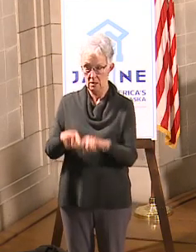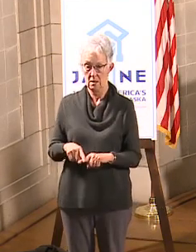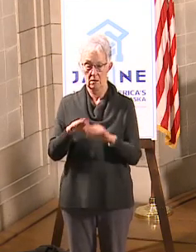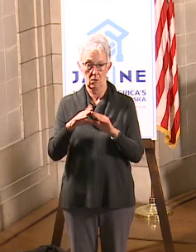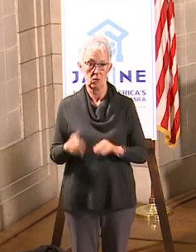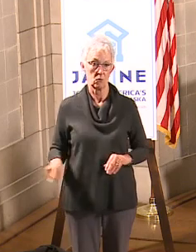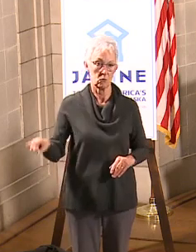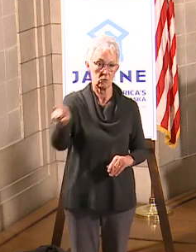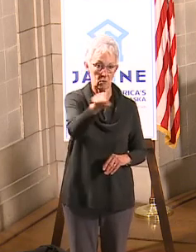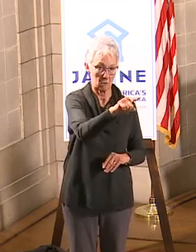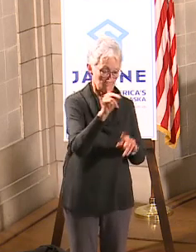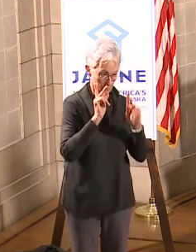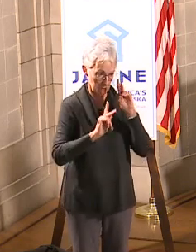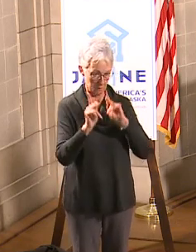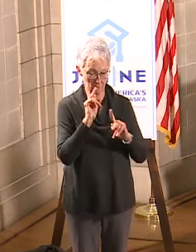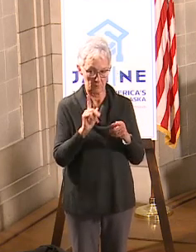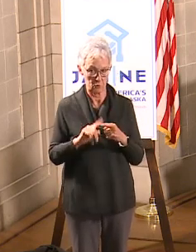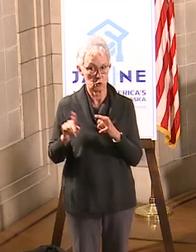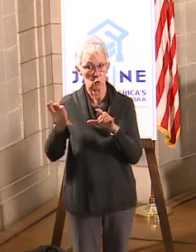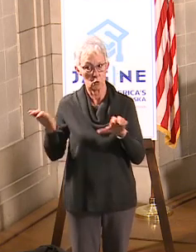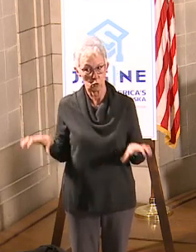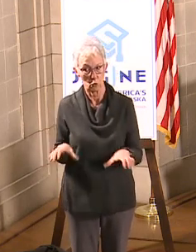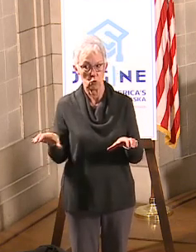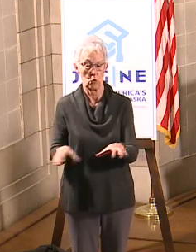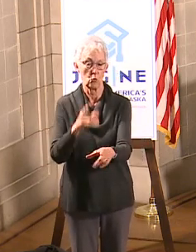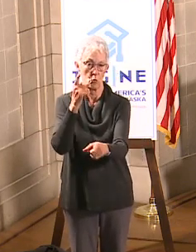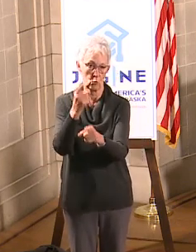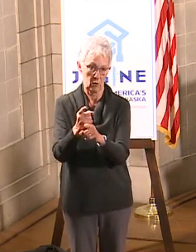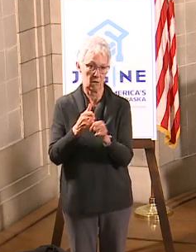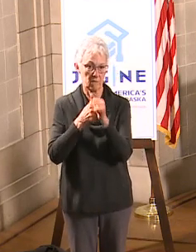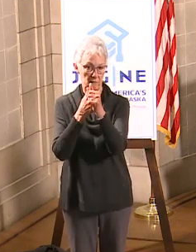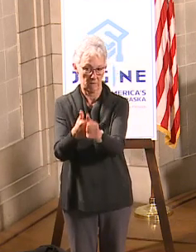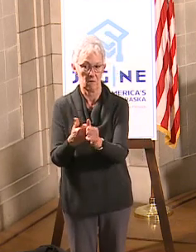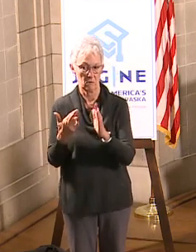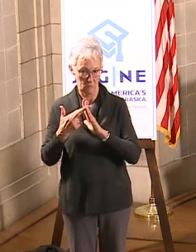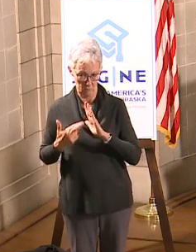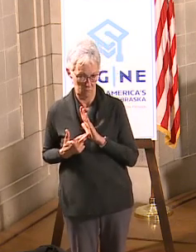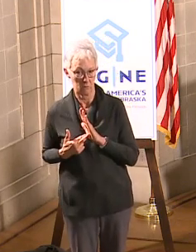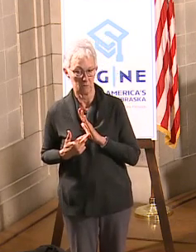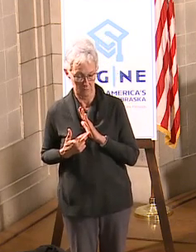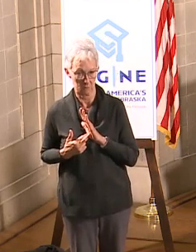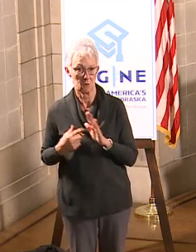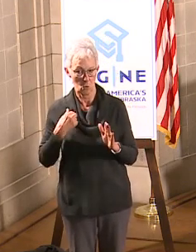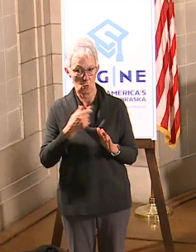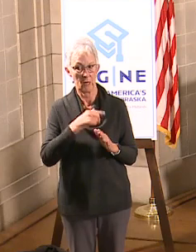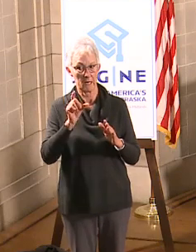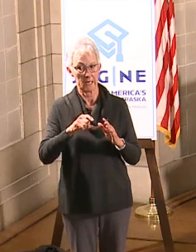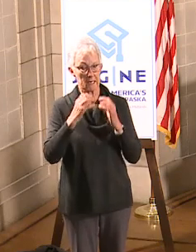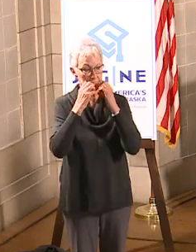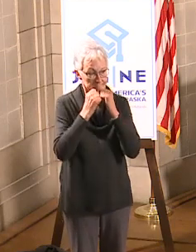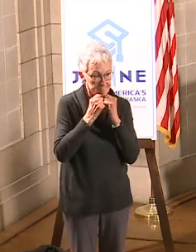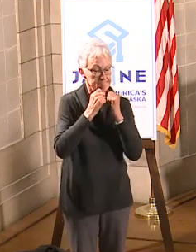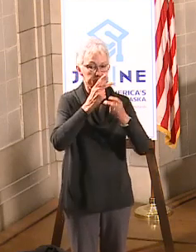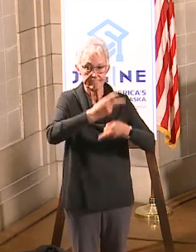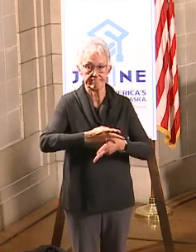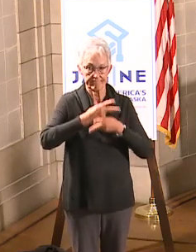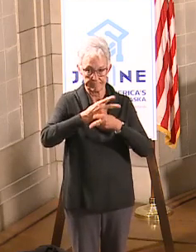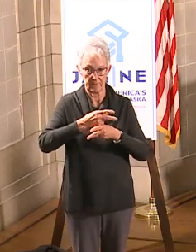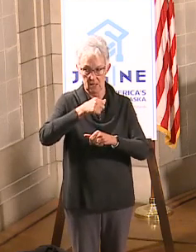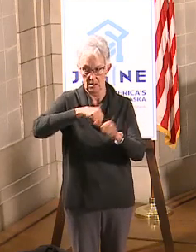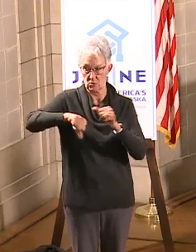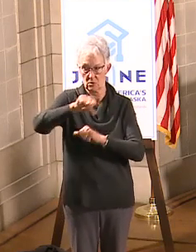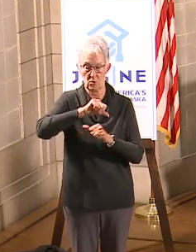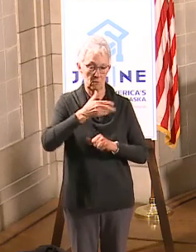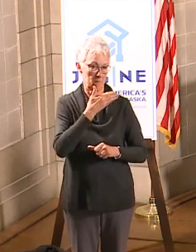on you. Don't let them down. This is the time again to pull together, care for each other, and protect one another as best